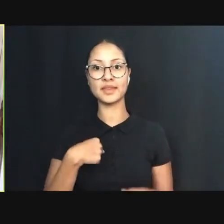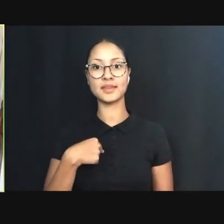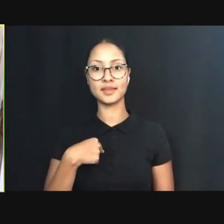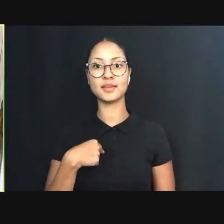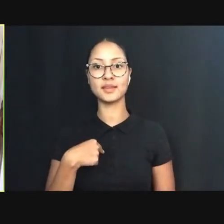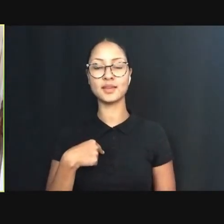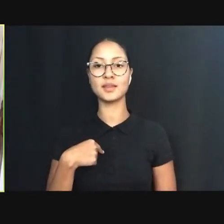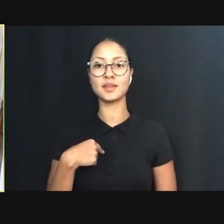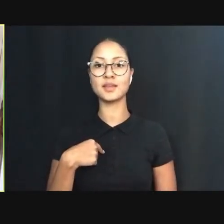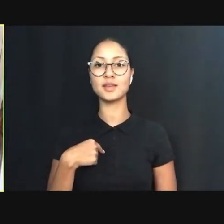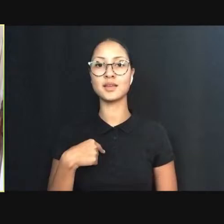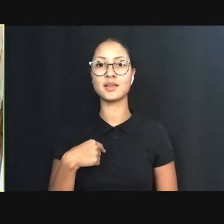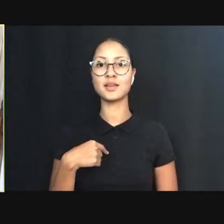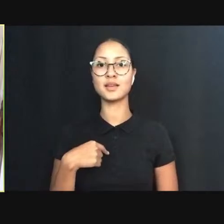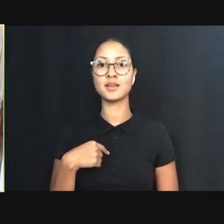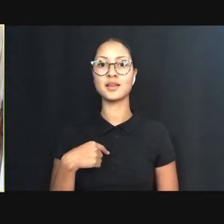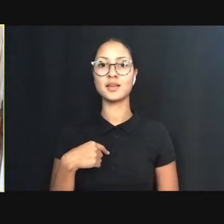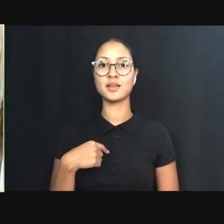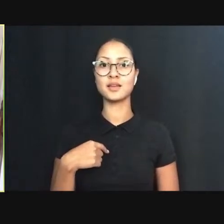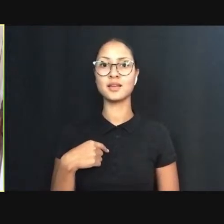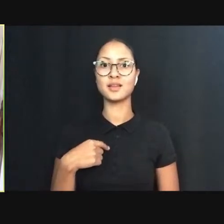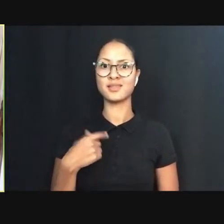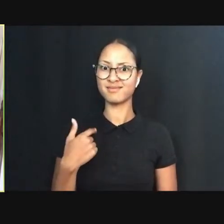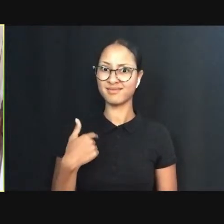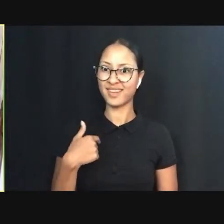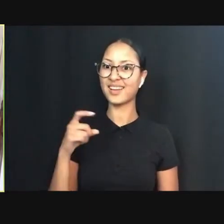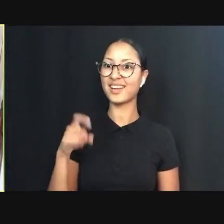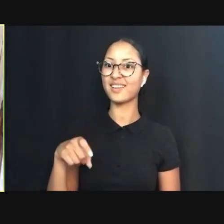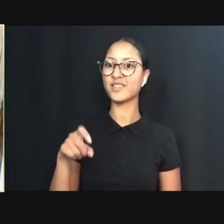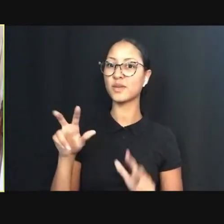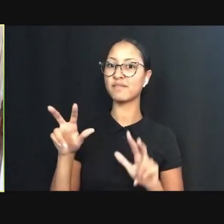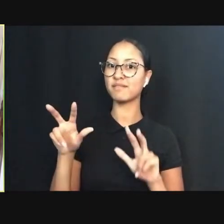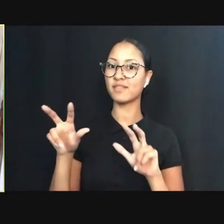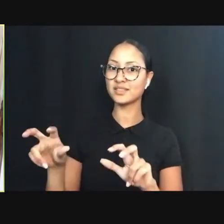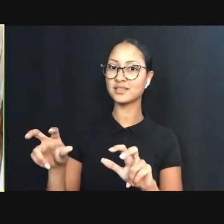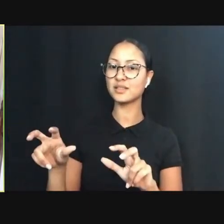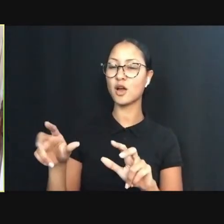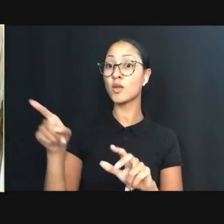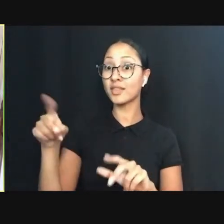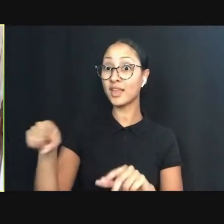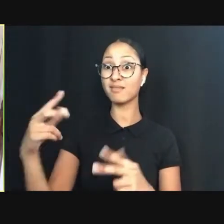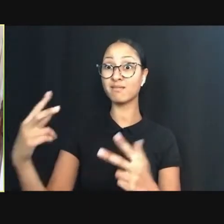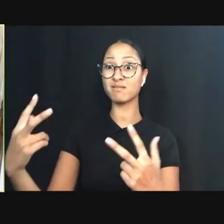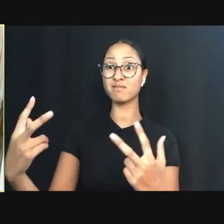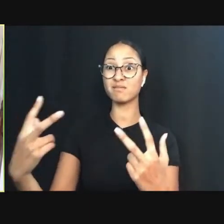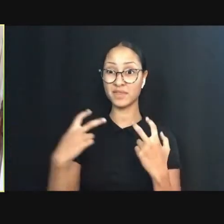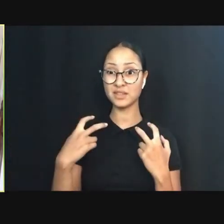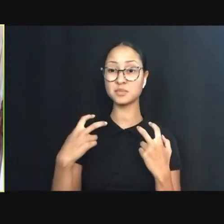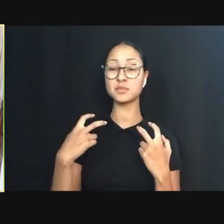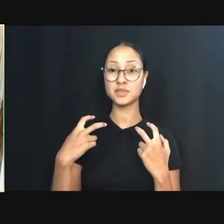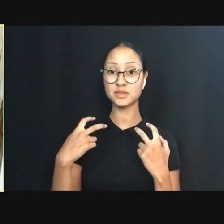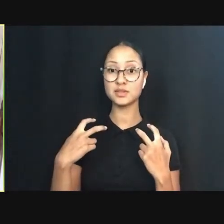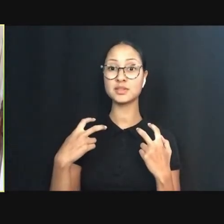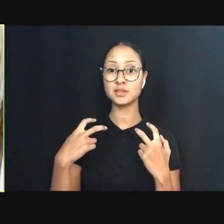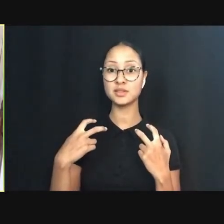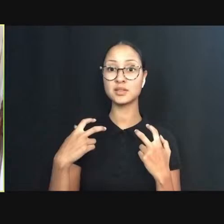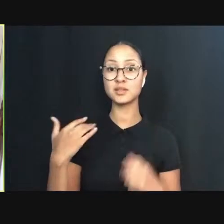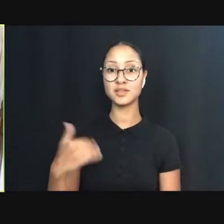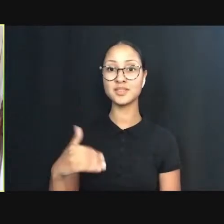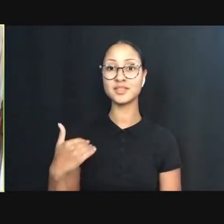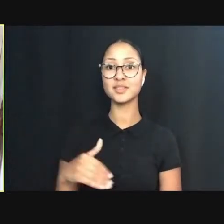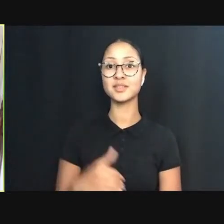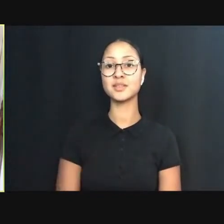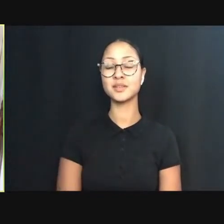That's been investment and time. And those folks I know were like, okay, you know, I'm thinking of, and I probably